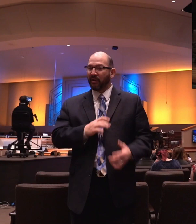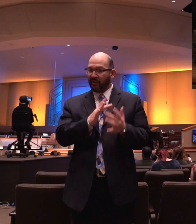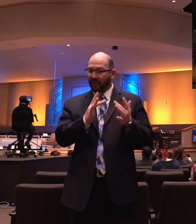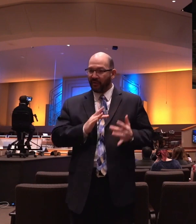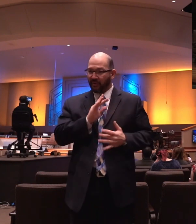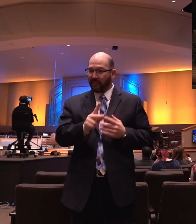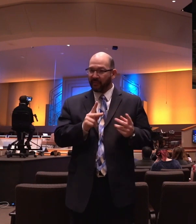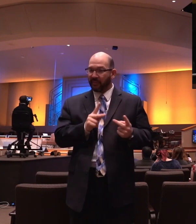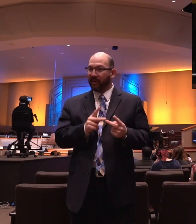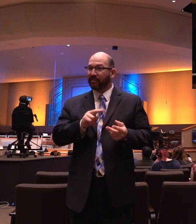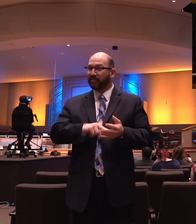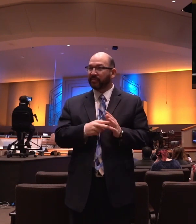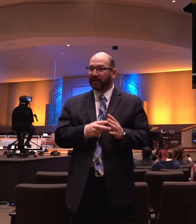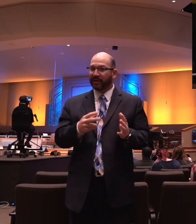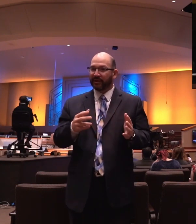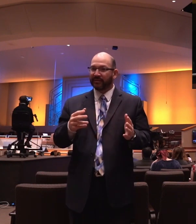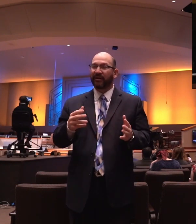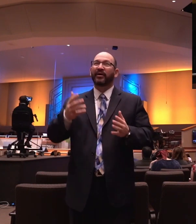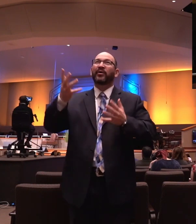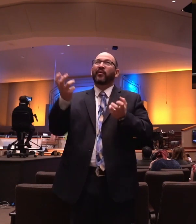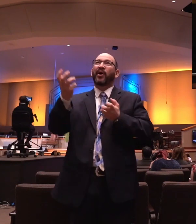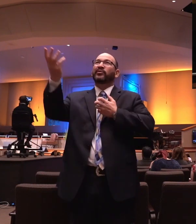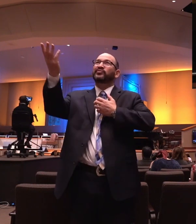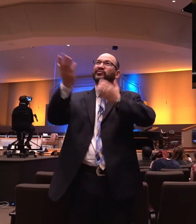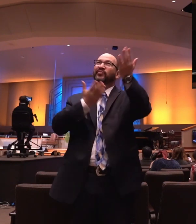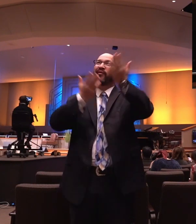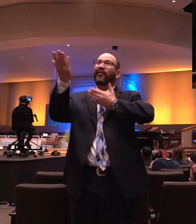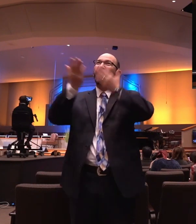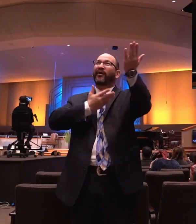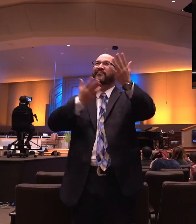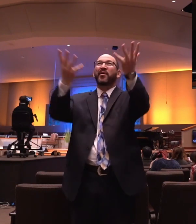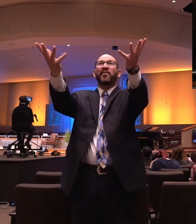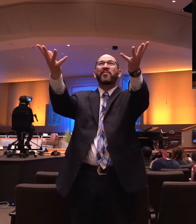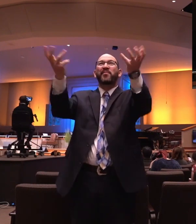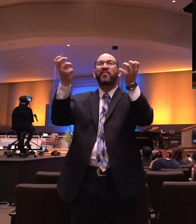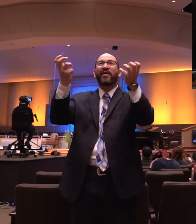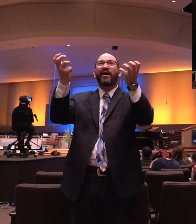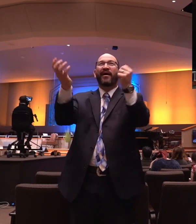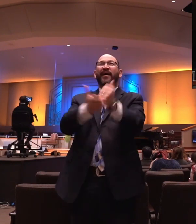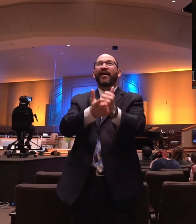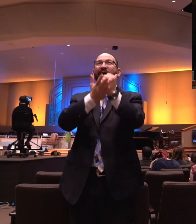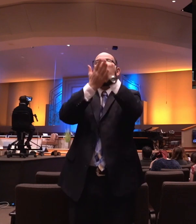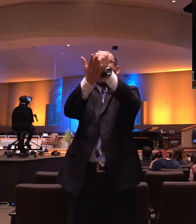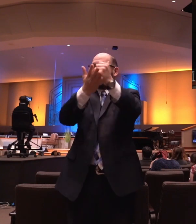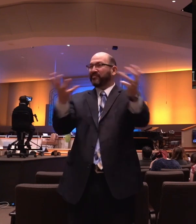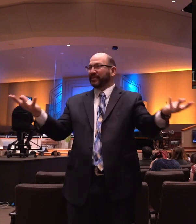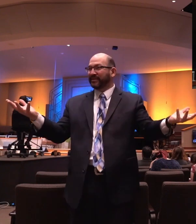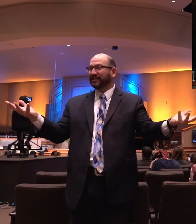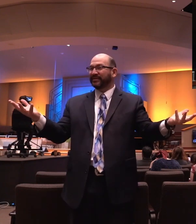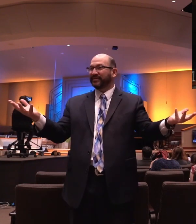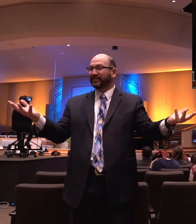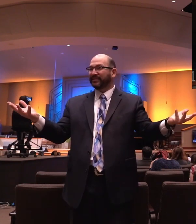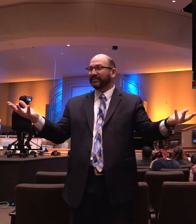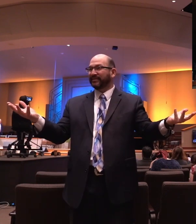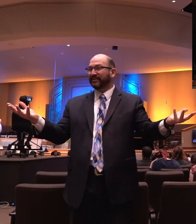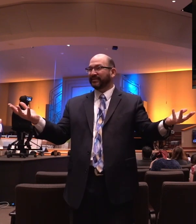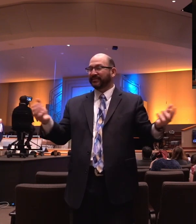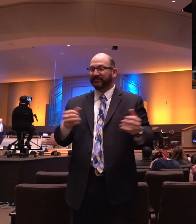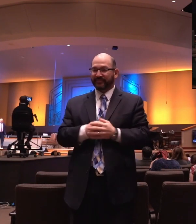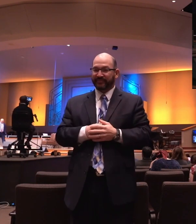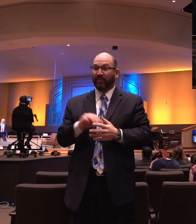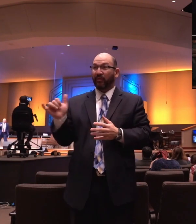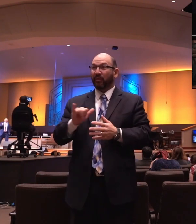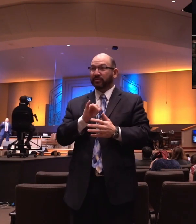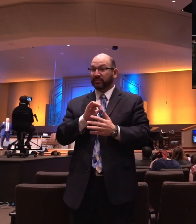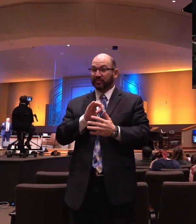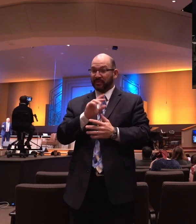serves out of gladness and serves out of joy and serves willingly. And then there's that faithfulness that